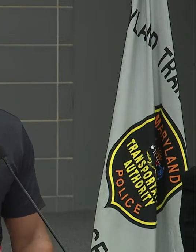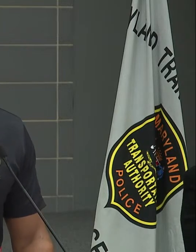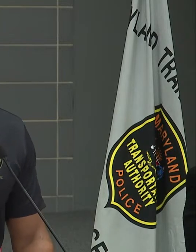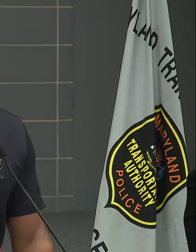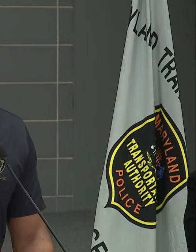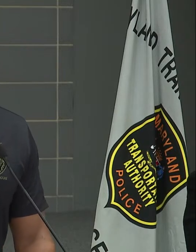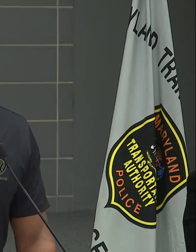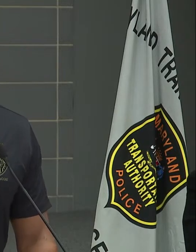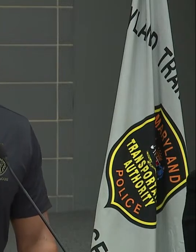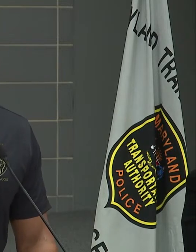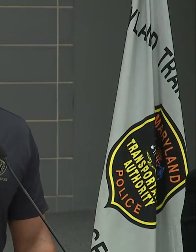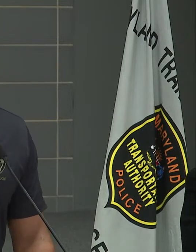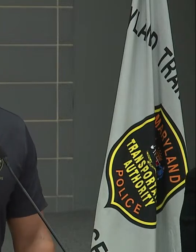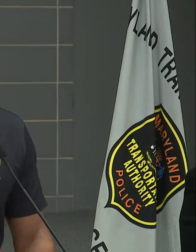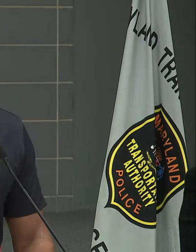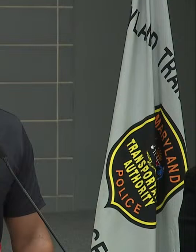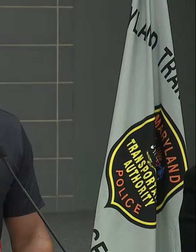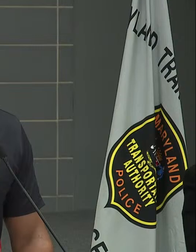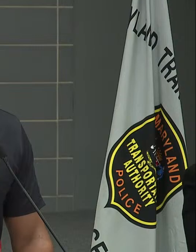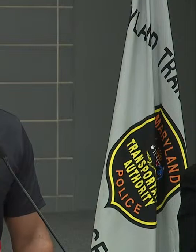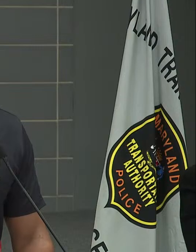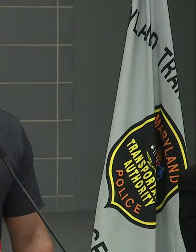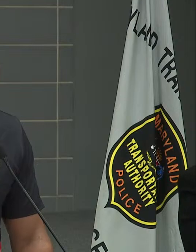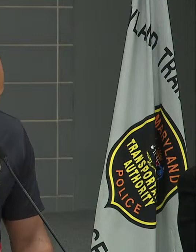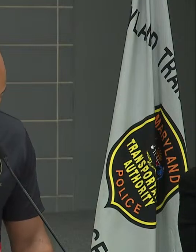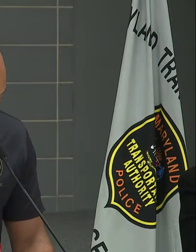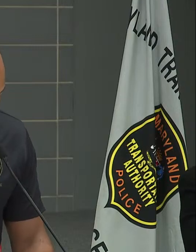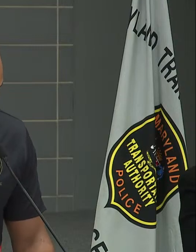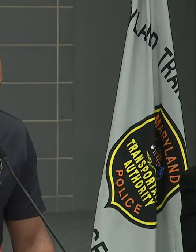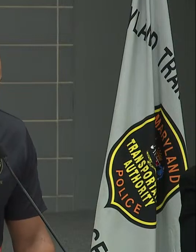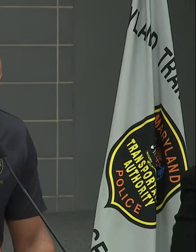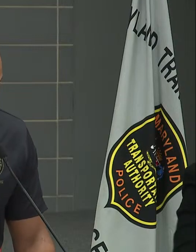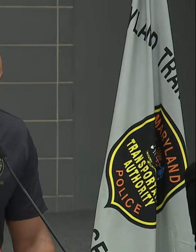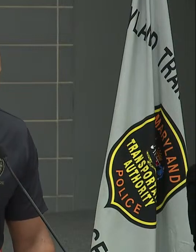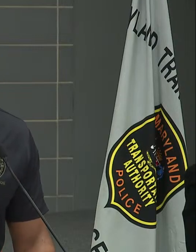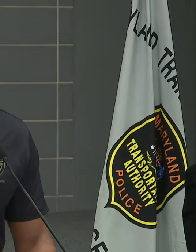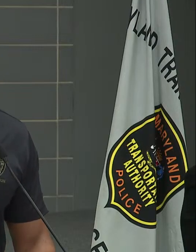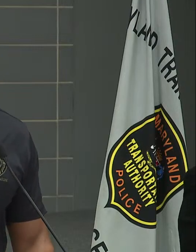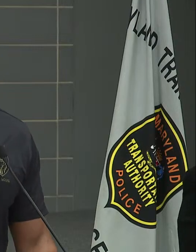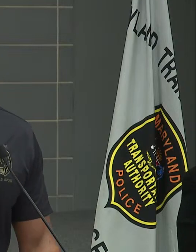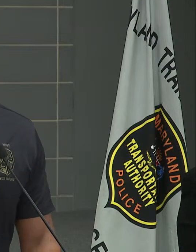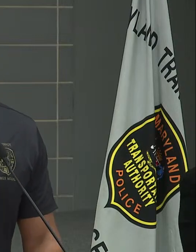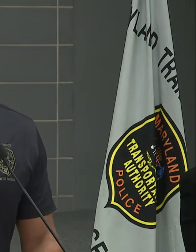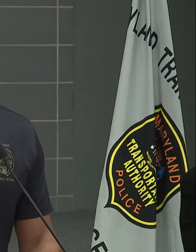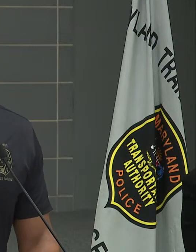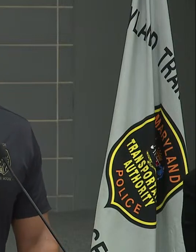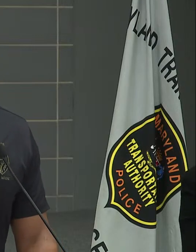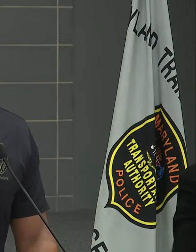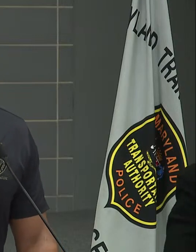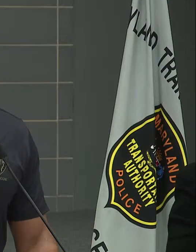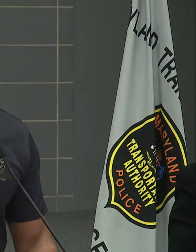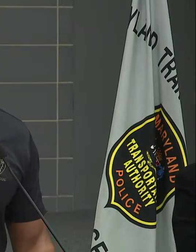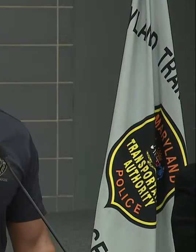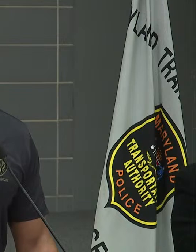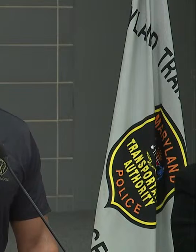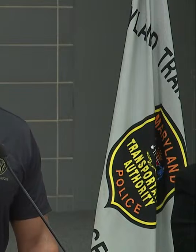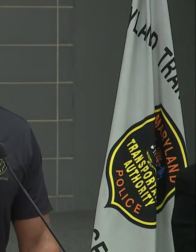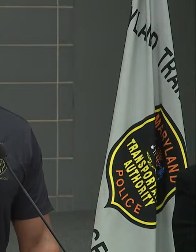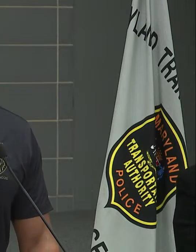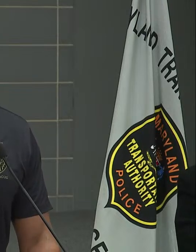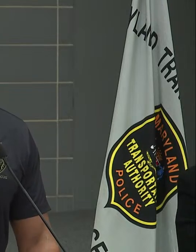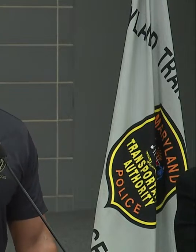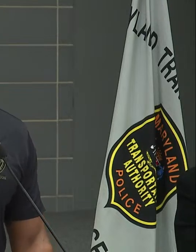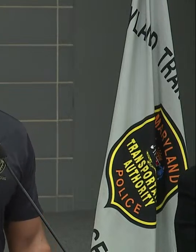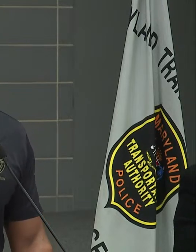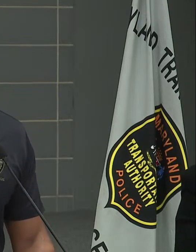That was a strike to our nation's economy. And I'm thankful for the opportunity to be able to work side by side with